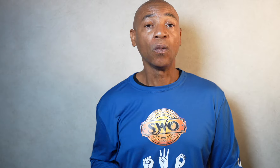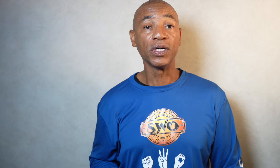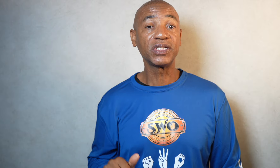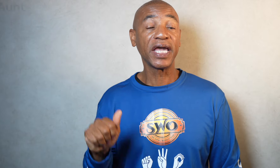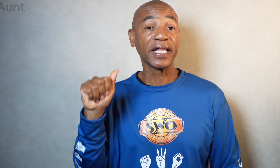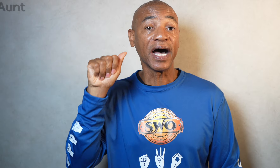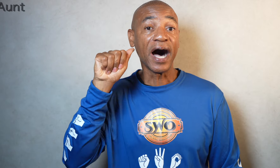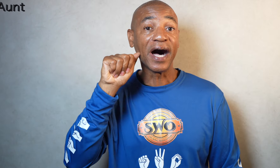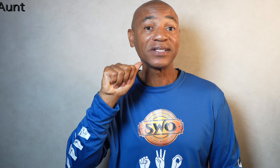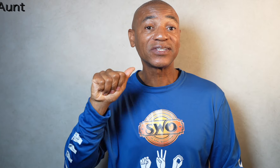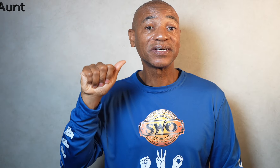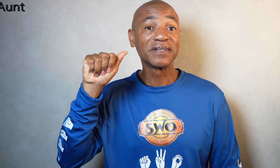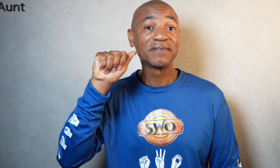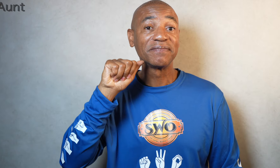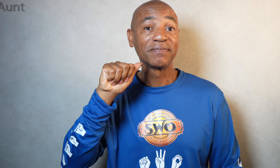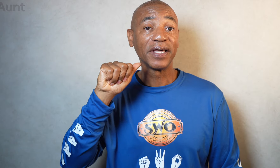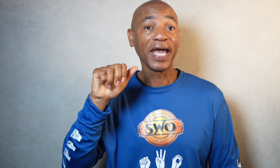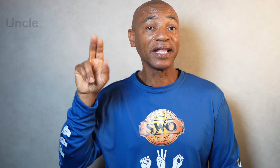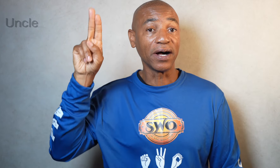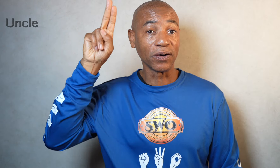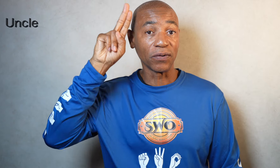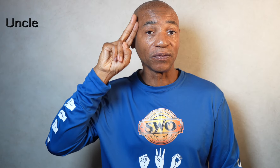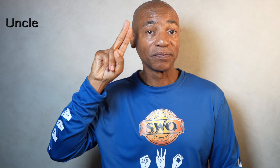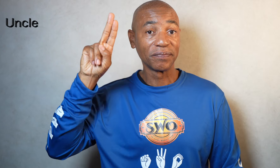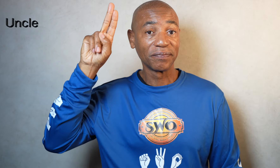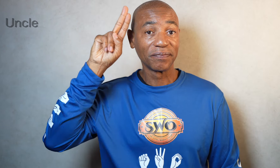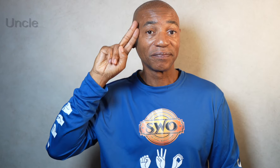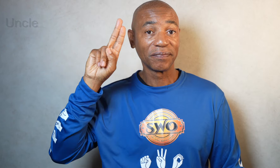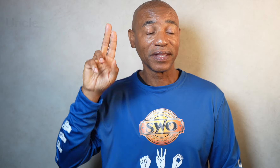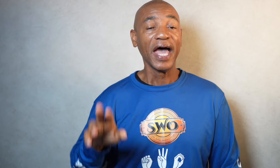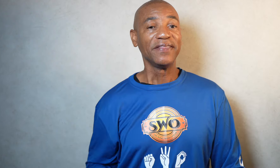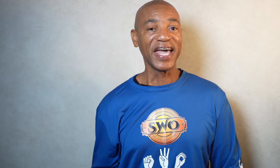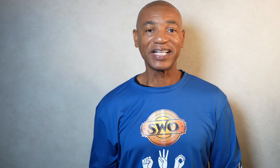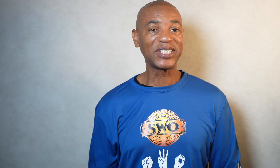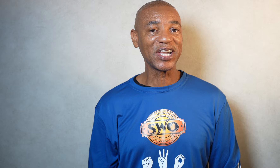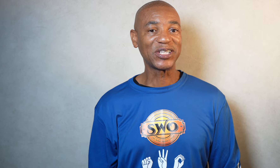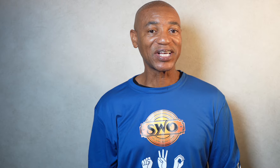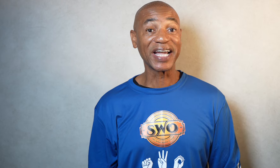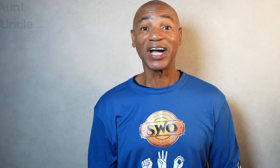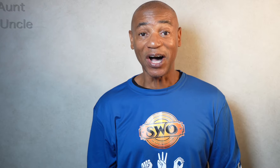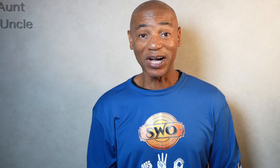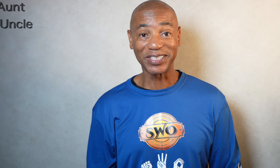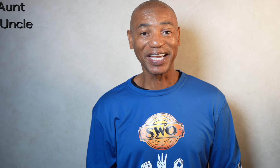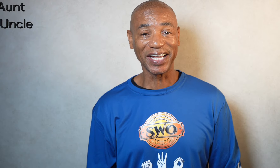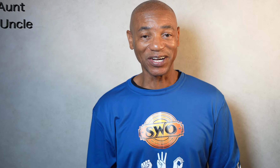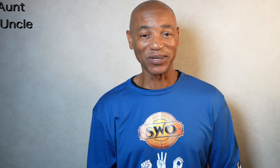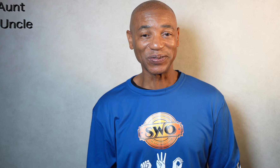Once again, aunt and uncle. That is how you sign aunt and uncle.